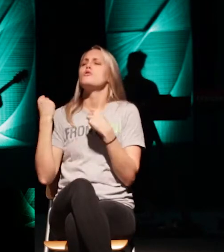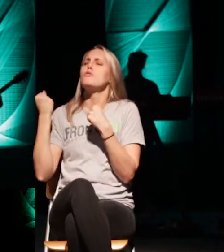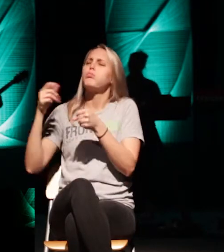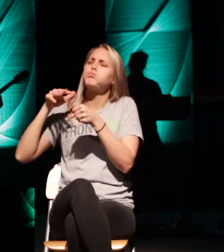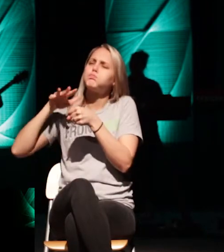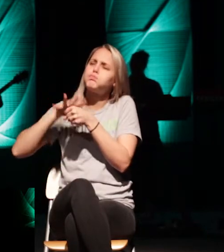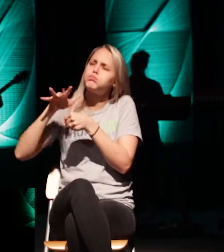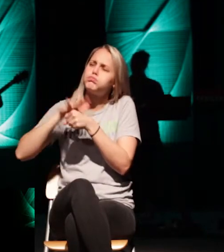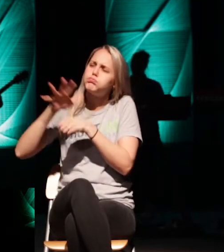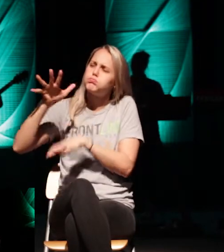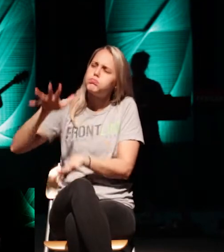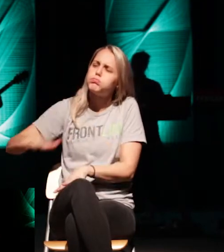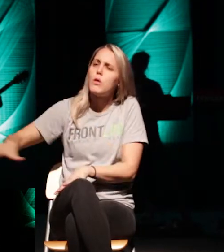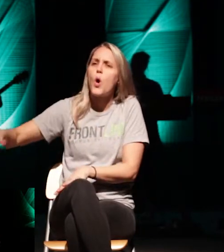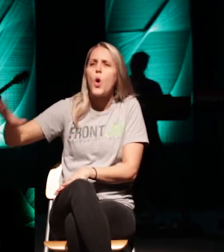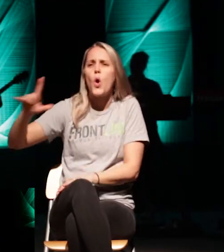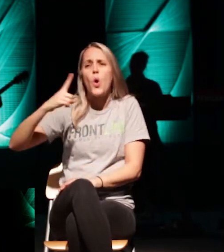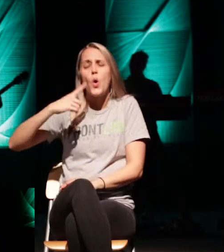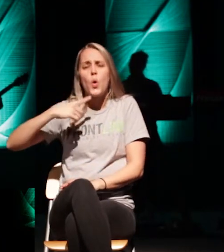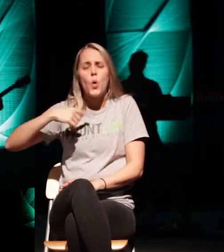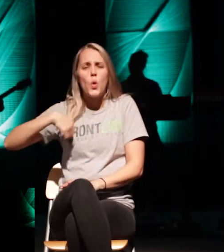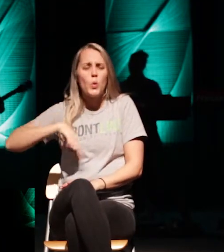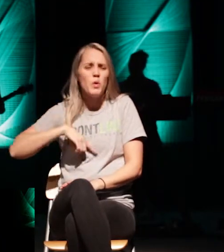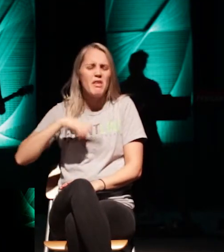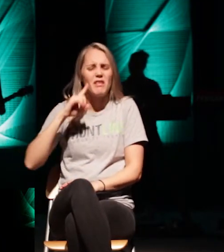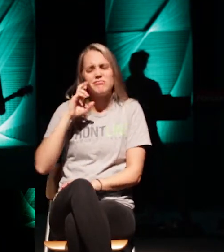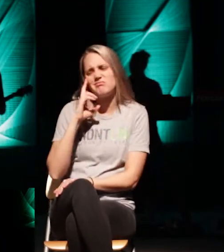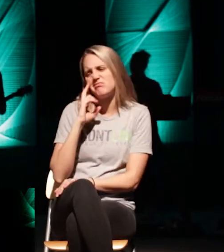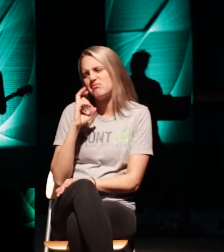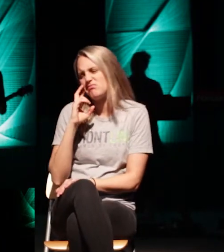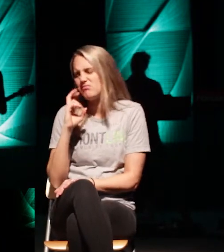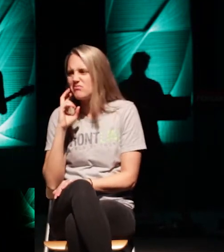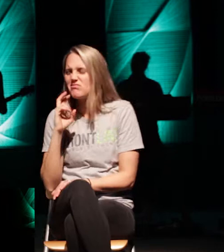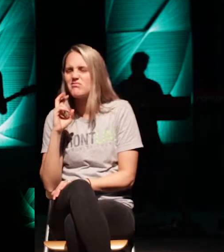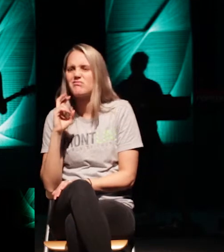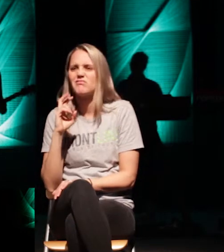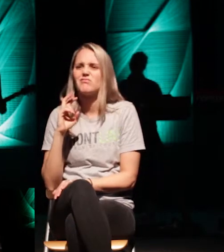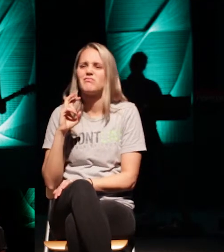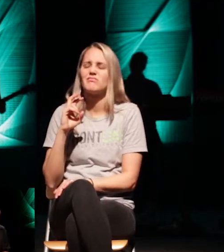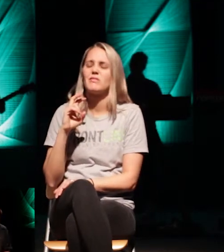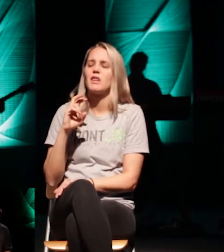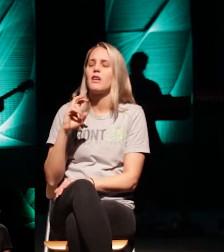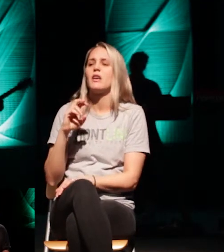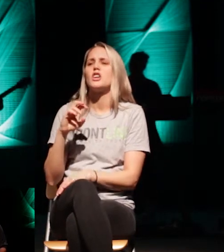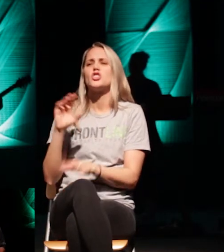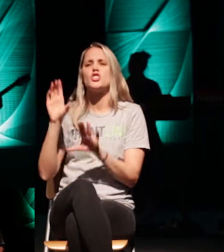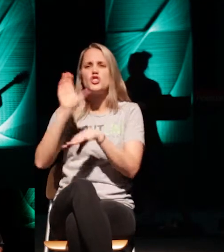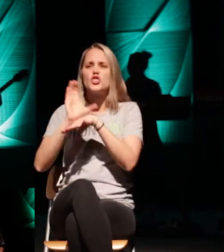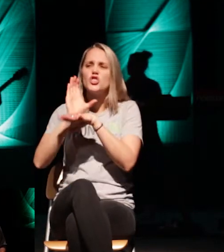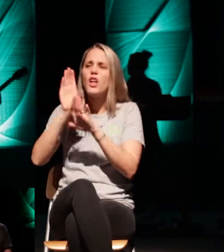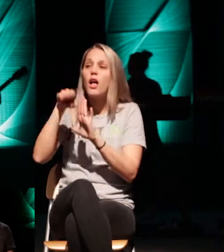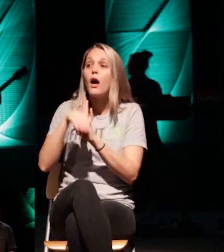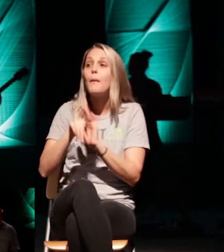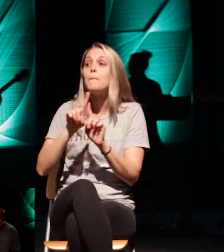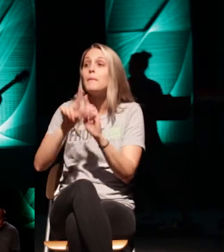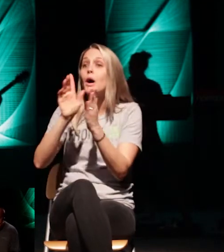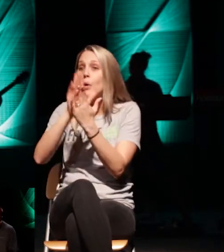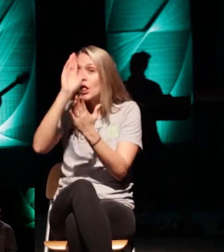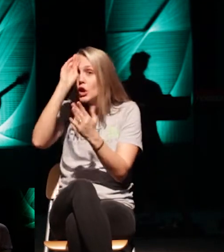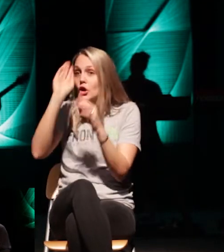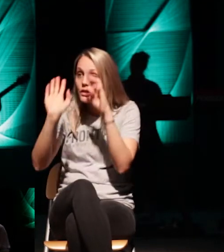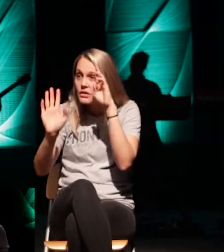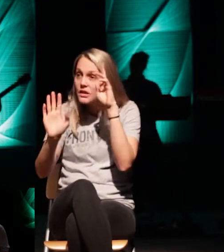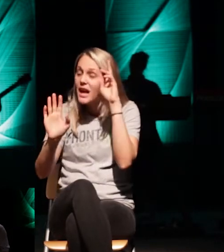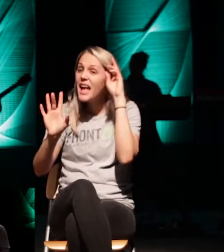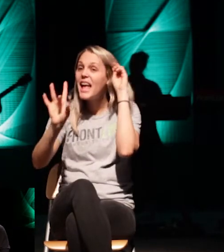it's skeptical and it's against us, and the church is declining. Here's what we learned. This is so cool. You guys just need to hear this.